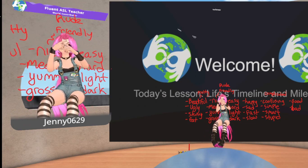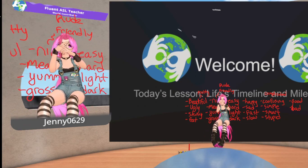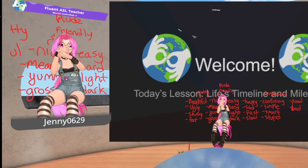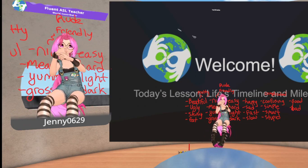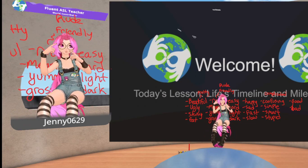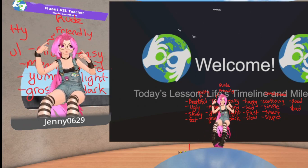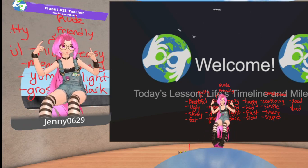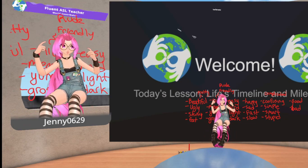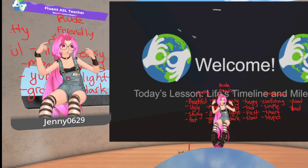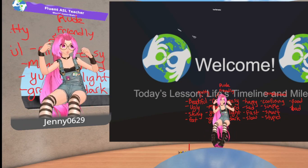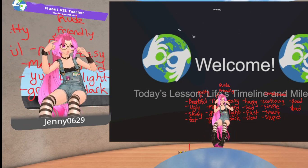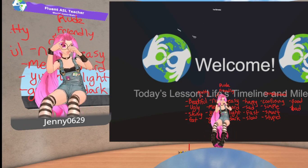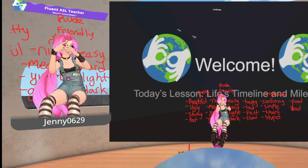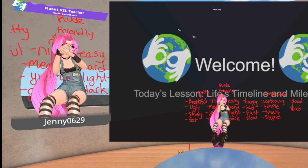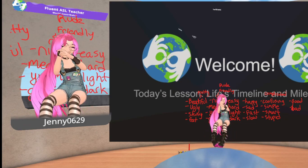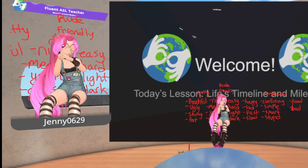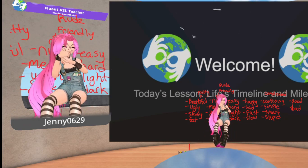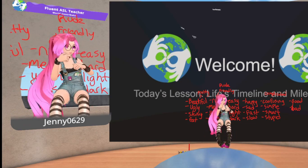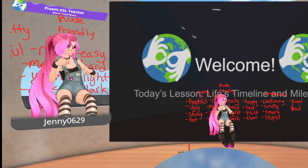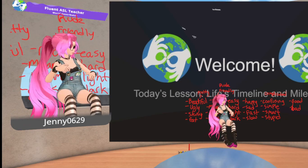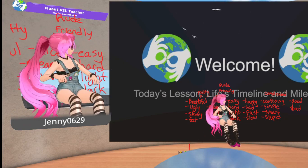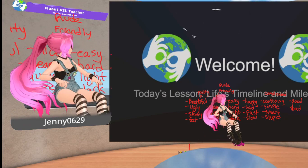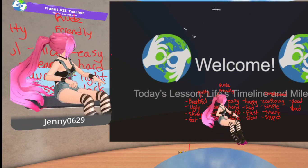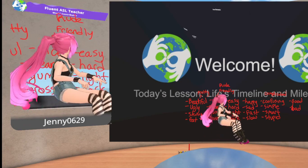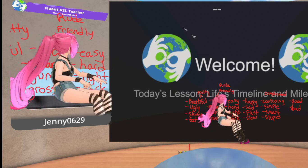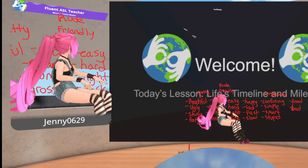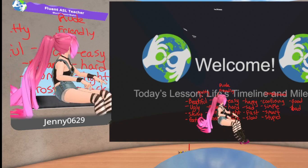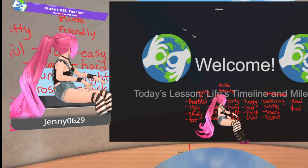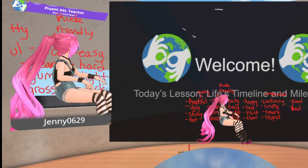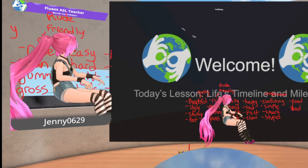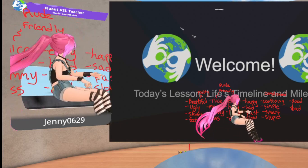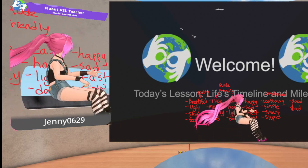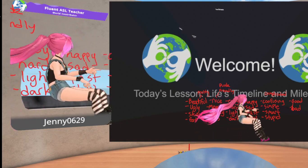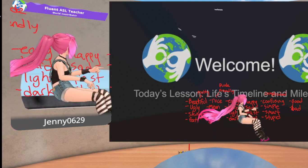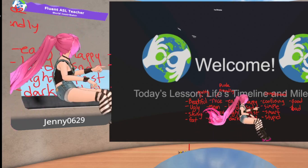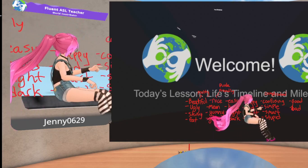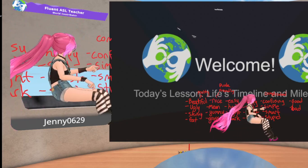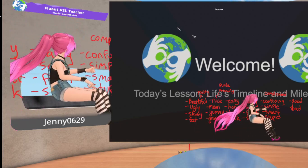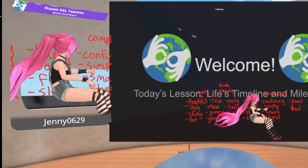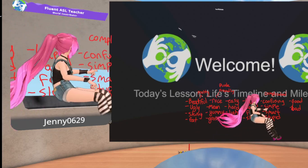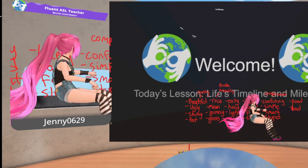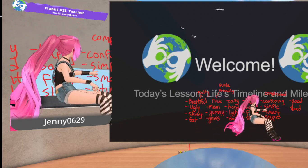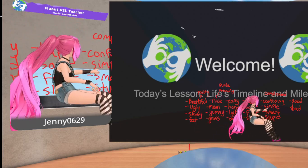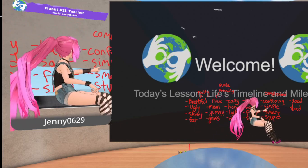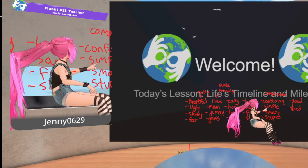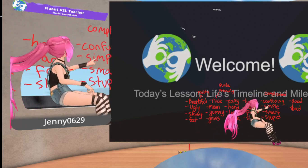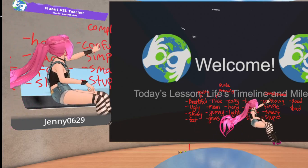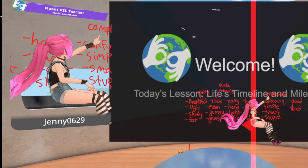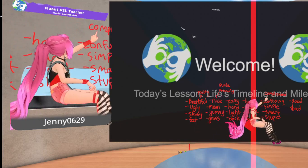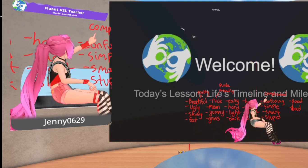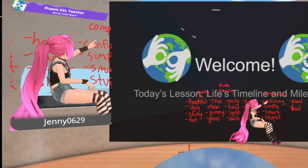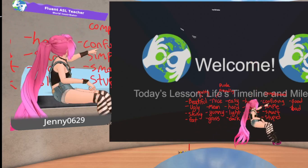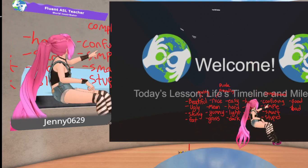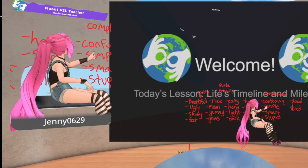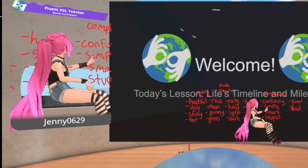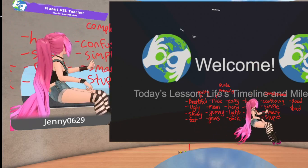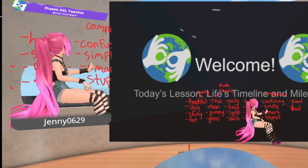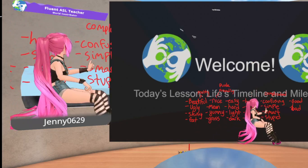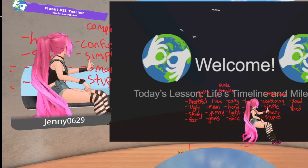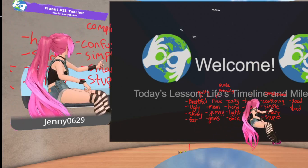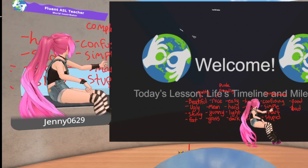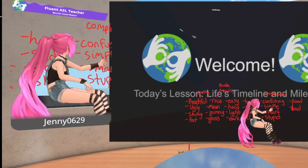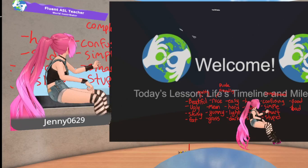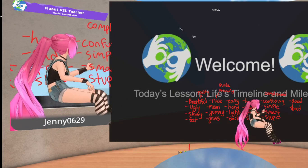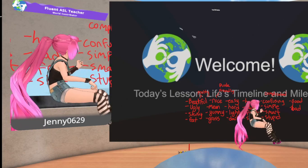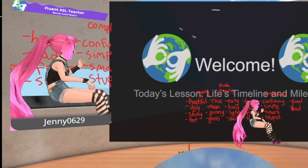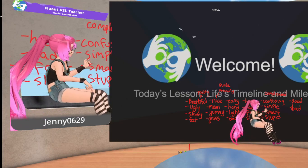front of your face. It's very complicated. Yes, very complicated. But then maybe it's not complicated, maybe it's not confusing,